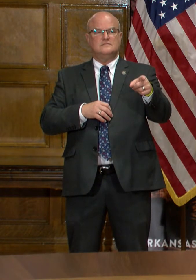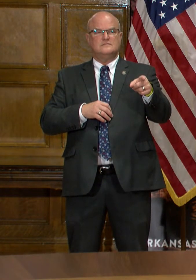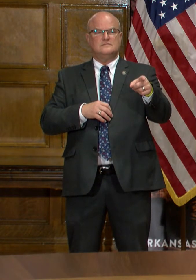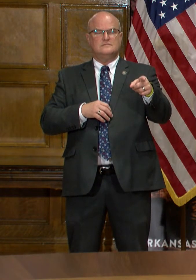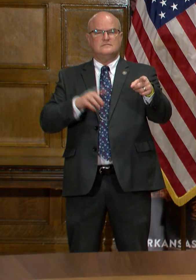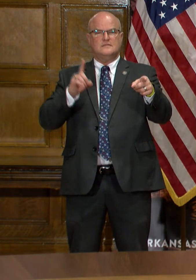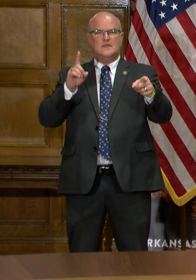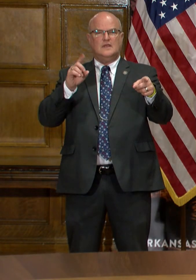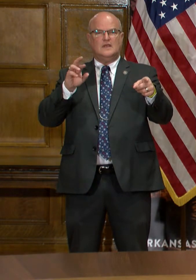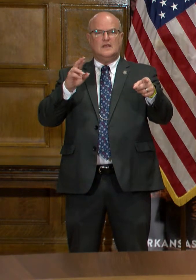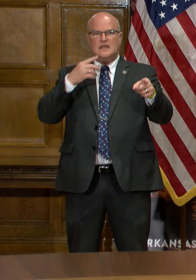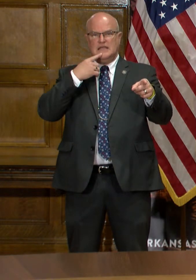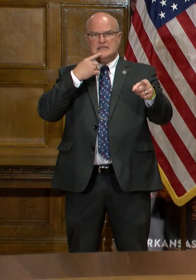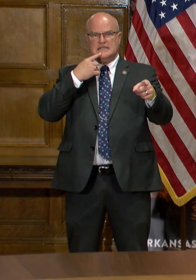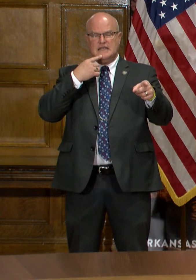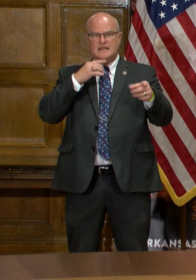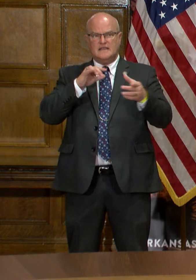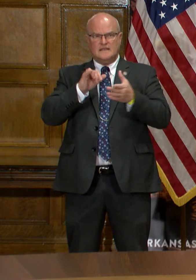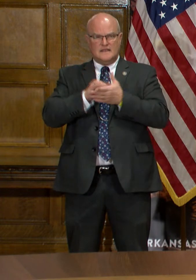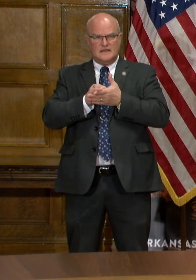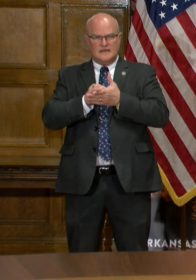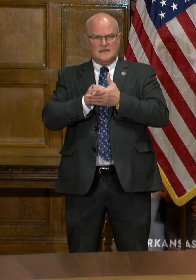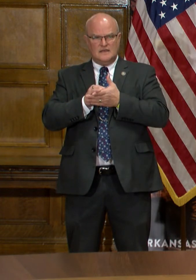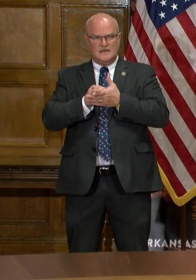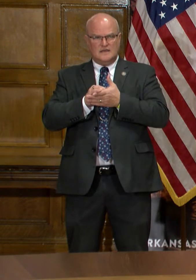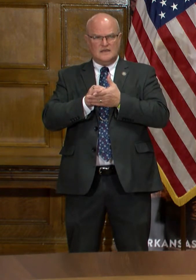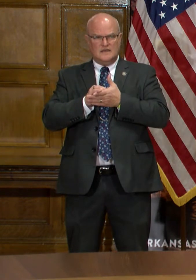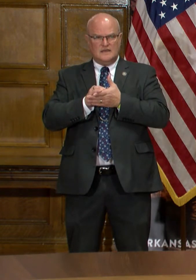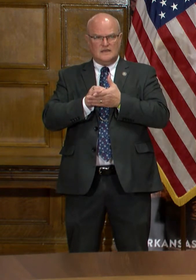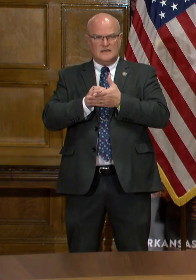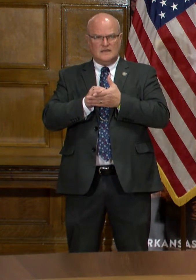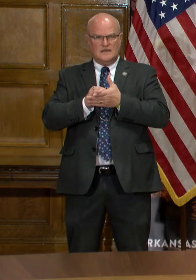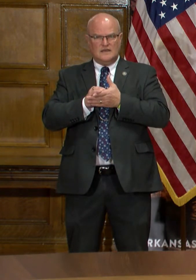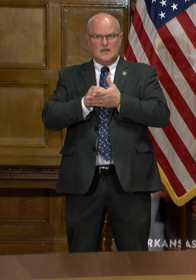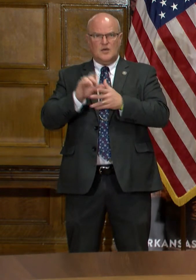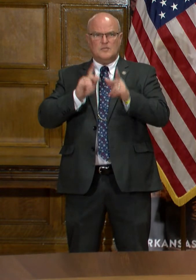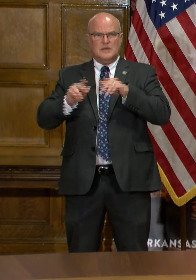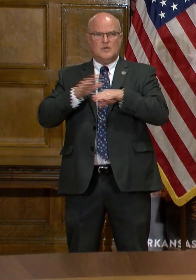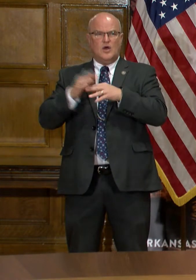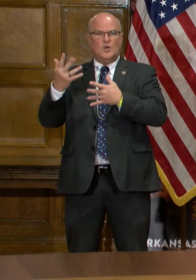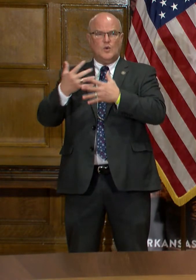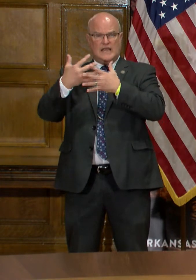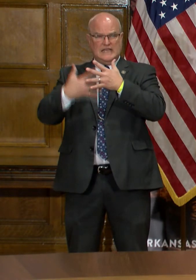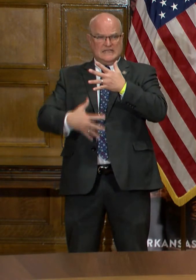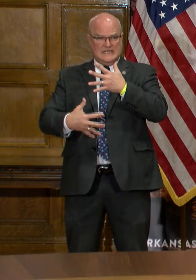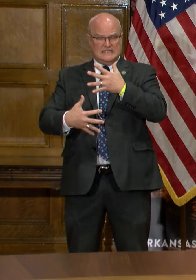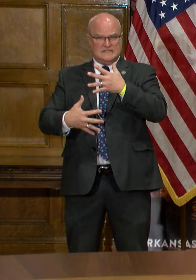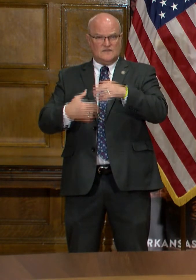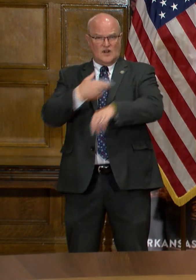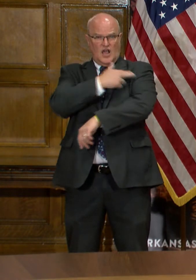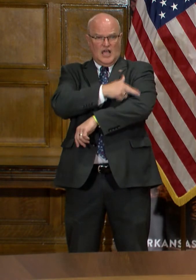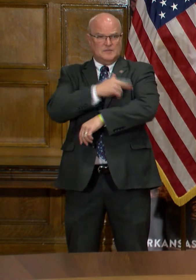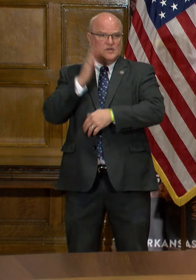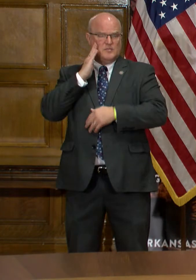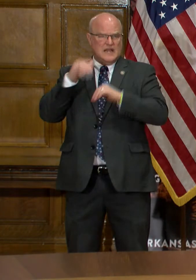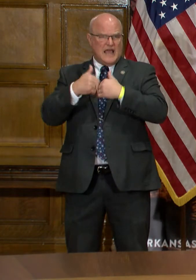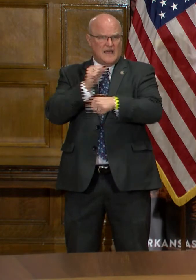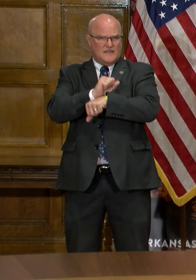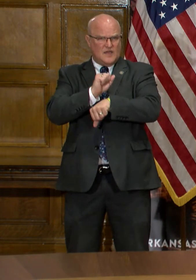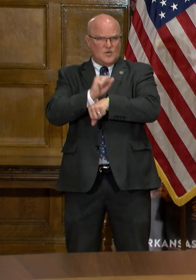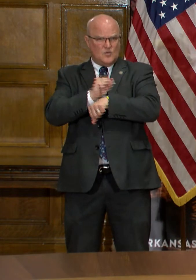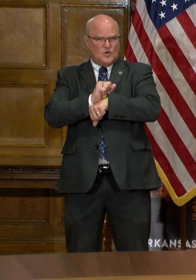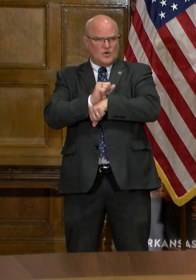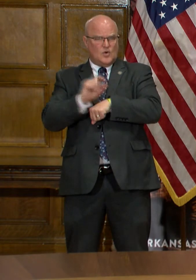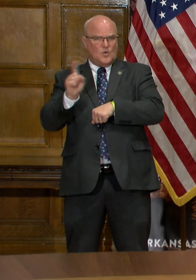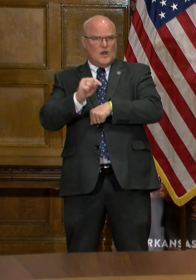Dr. Jones mentioned in some cases, patients have been put on a waiting list for hospital beds. So how does that work? Like, where